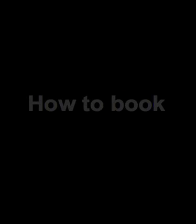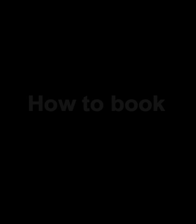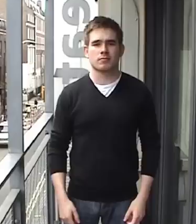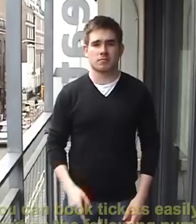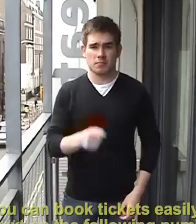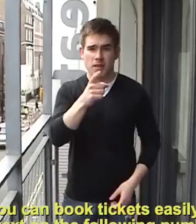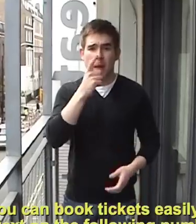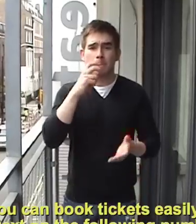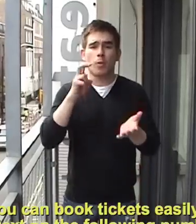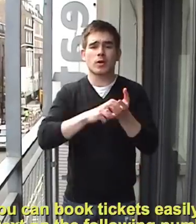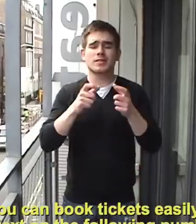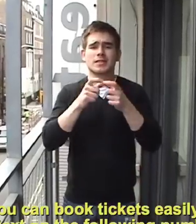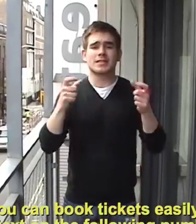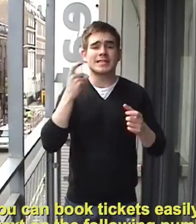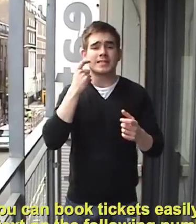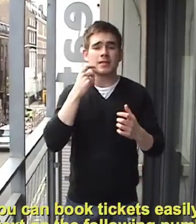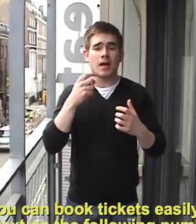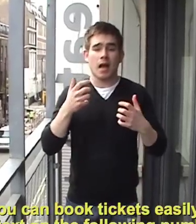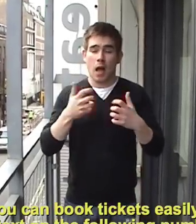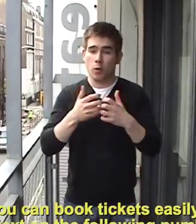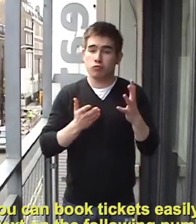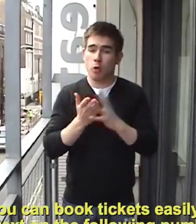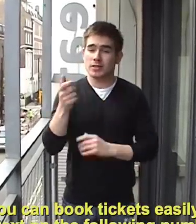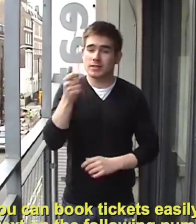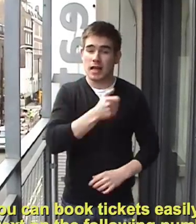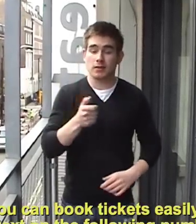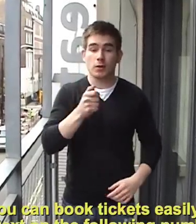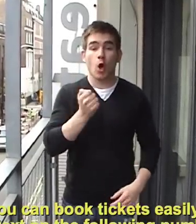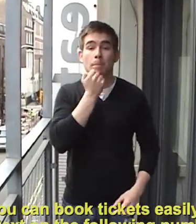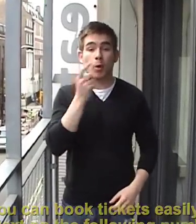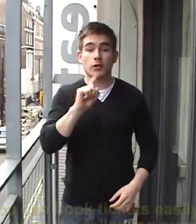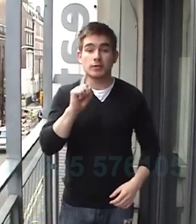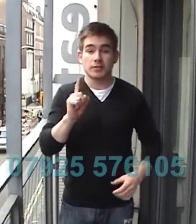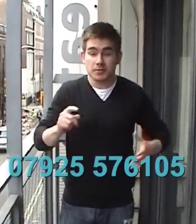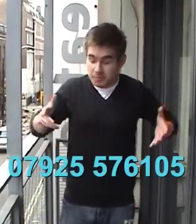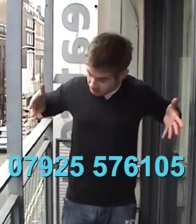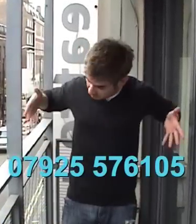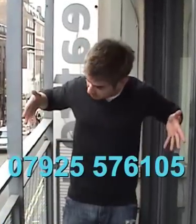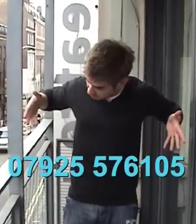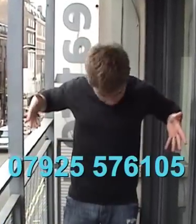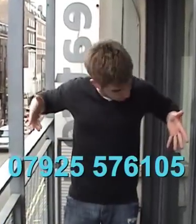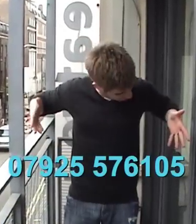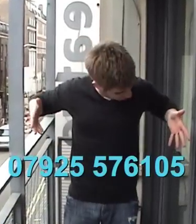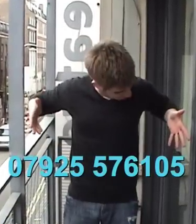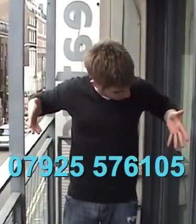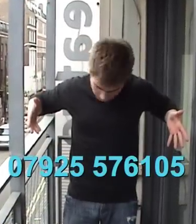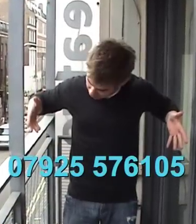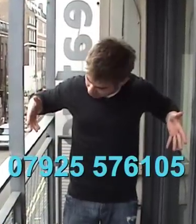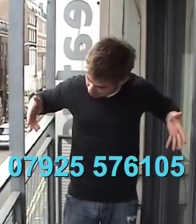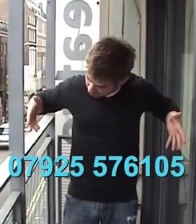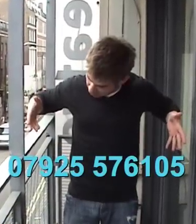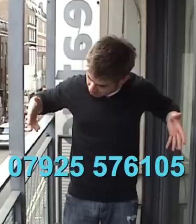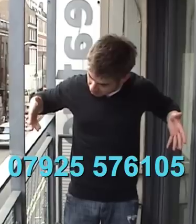You can book tickets easily by text on the following number. 07925 576 105.